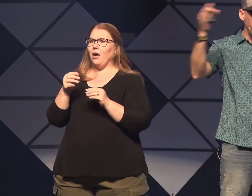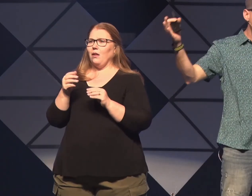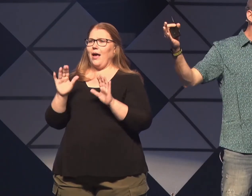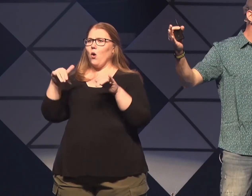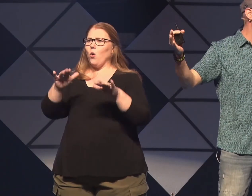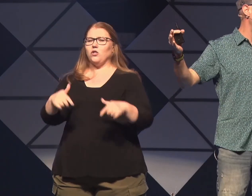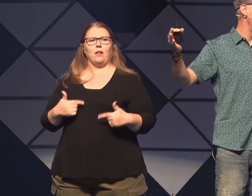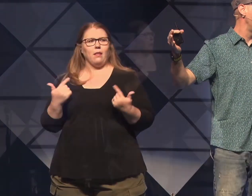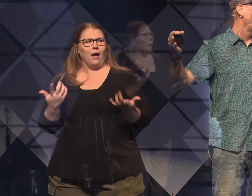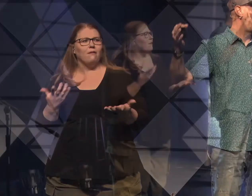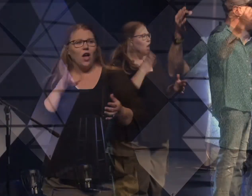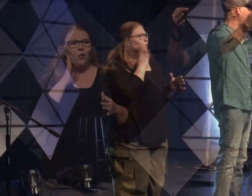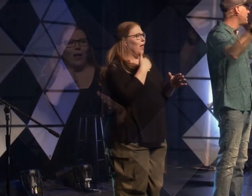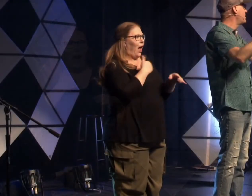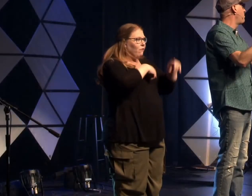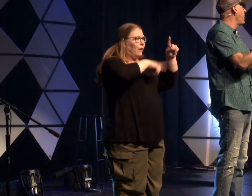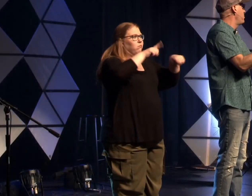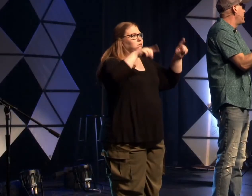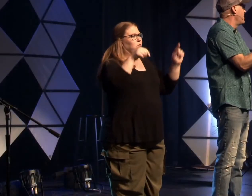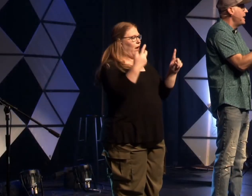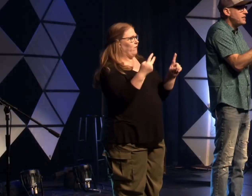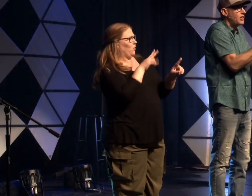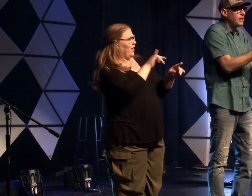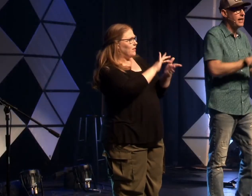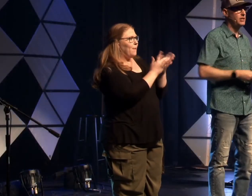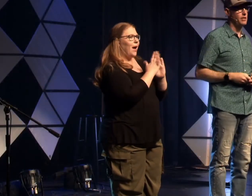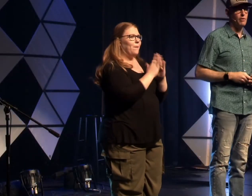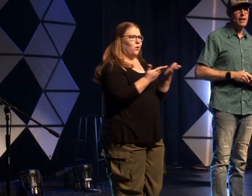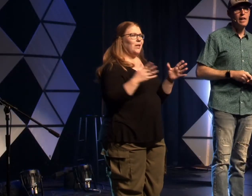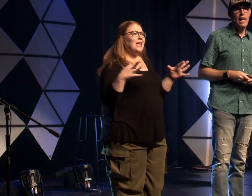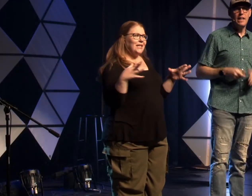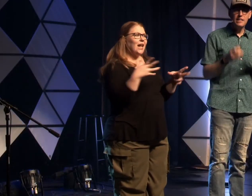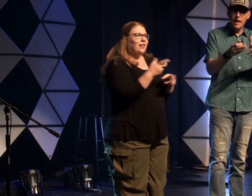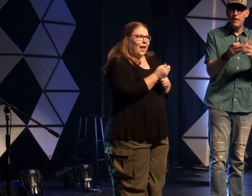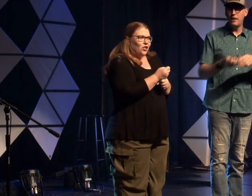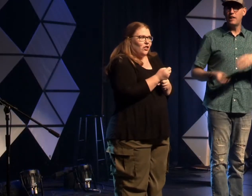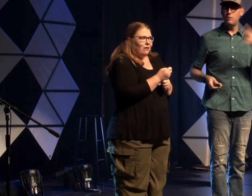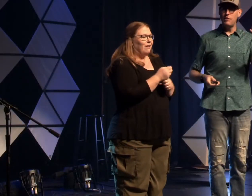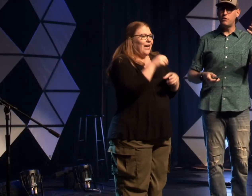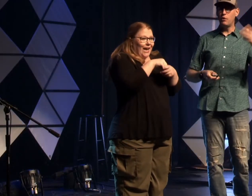get lots of different views, right? Well, that's the Bible. It's a collection,